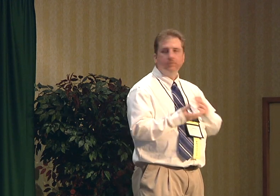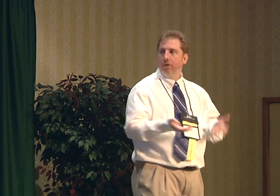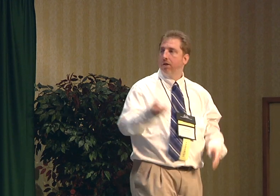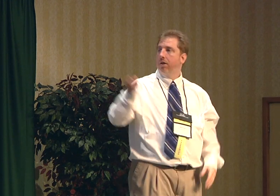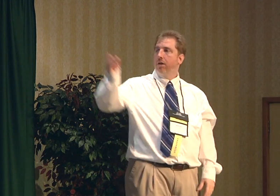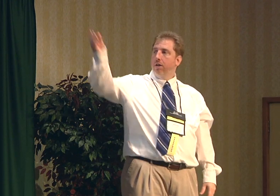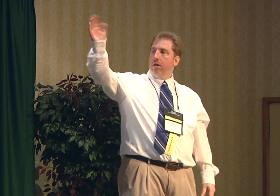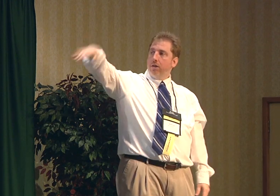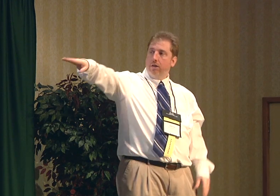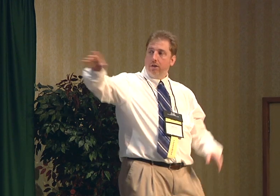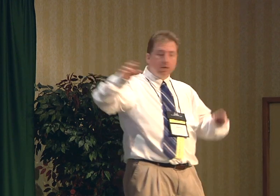They felt devalued.